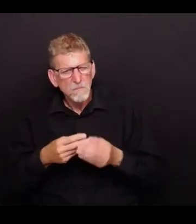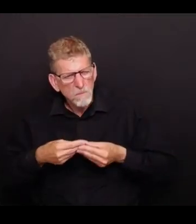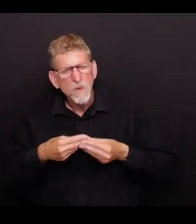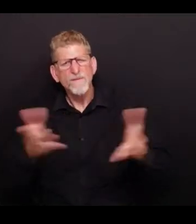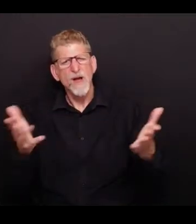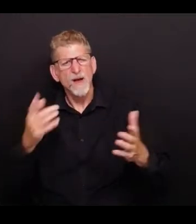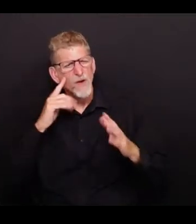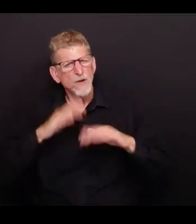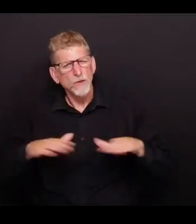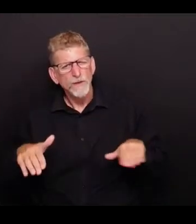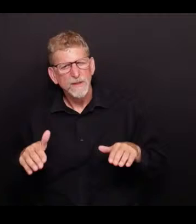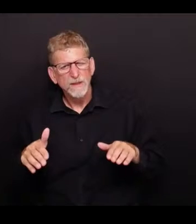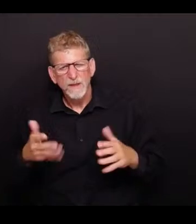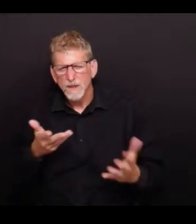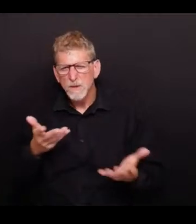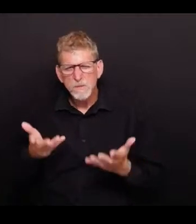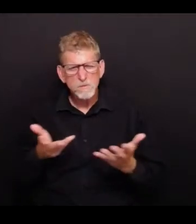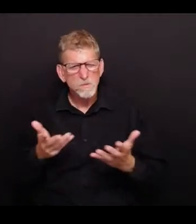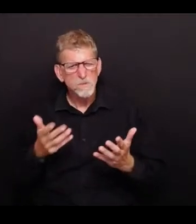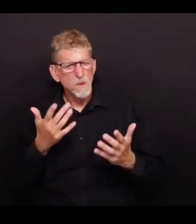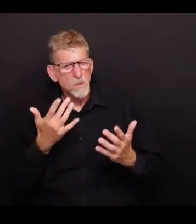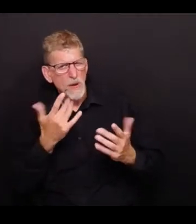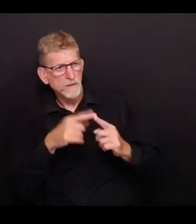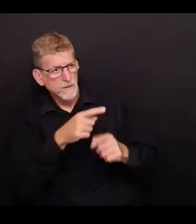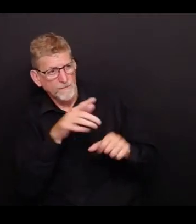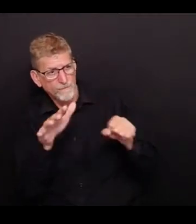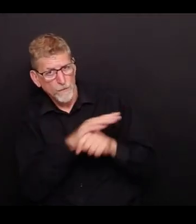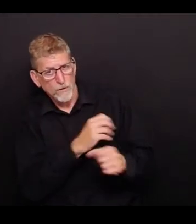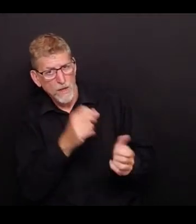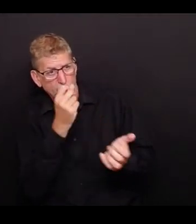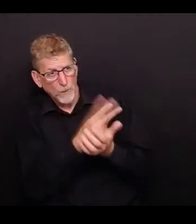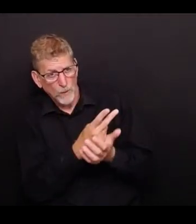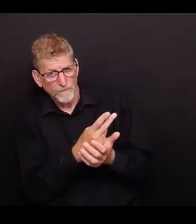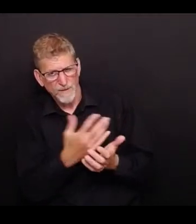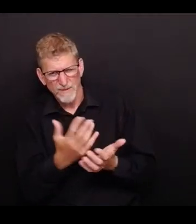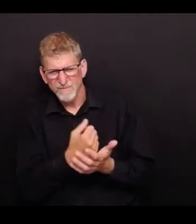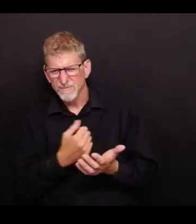any concerns for you? And if not, what's your response to this lawsuit?